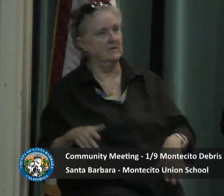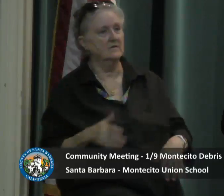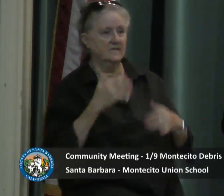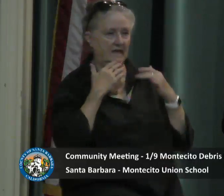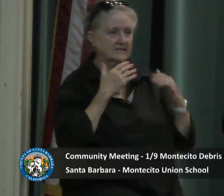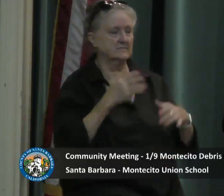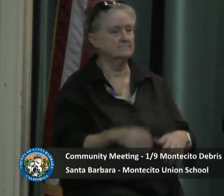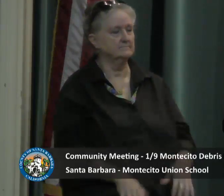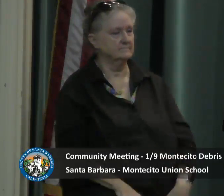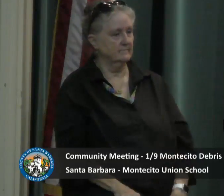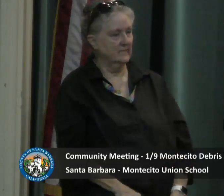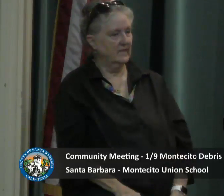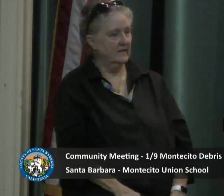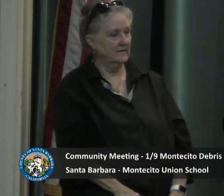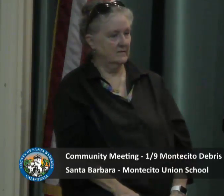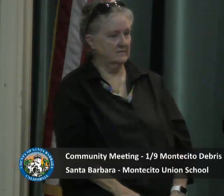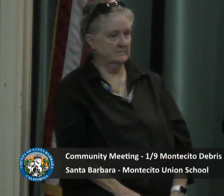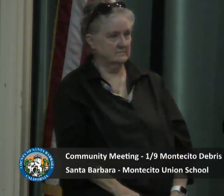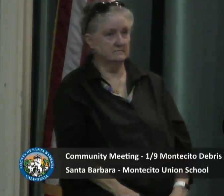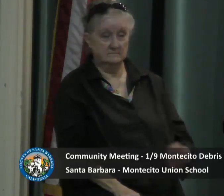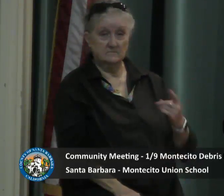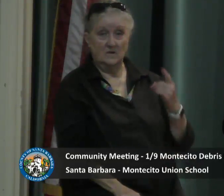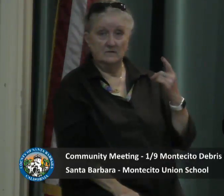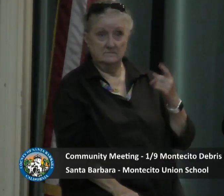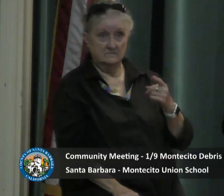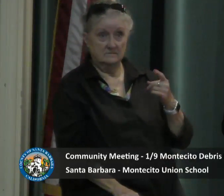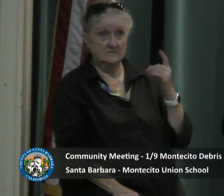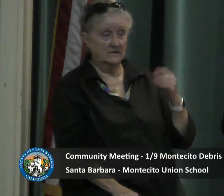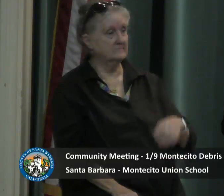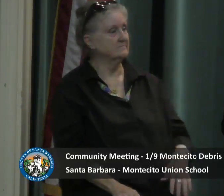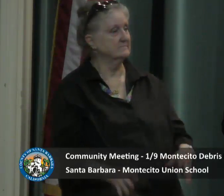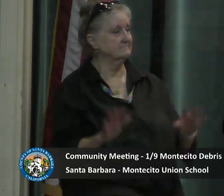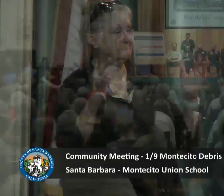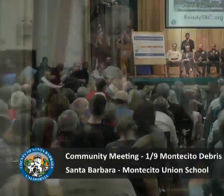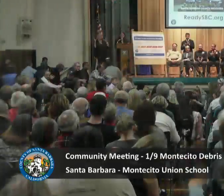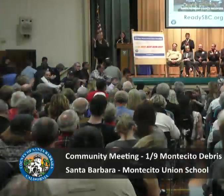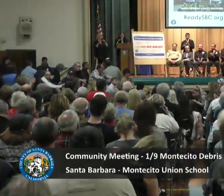consistent on that message. Right? Give yourselves a hand.